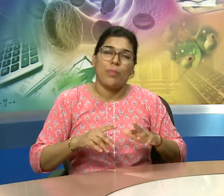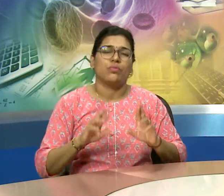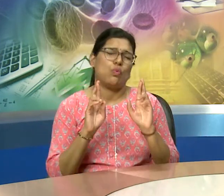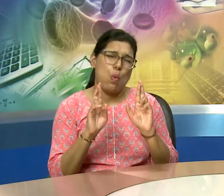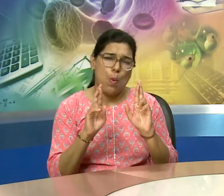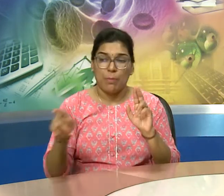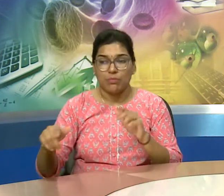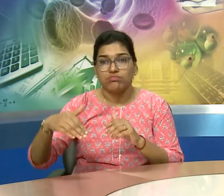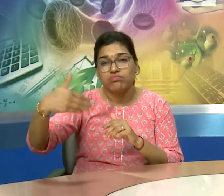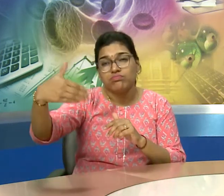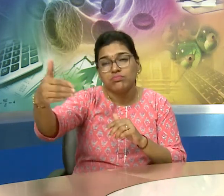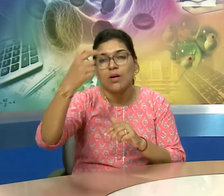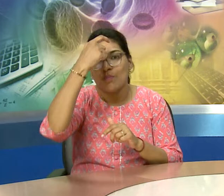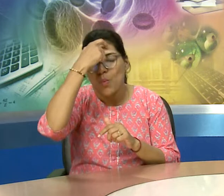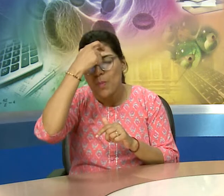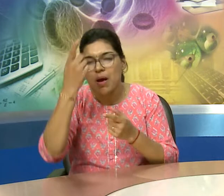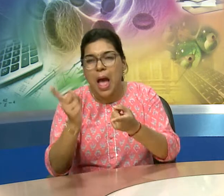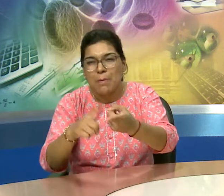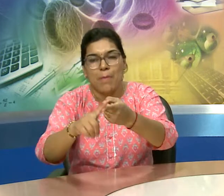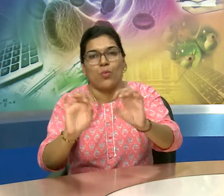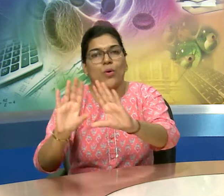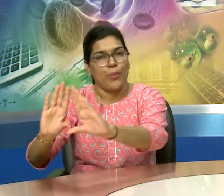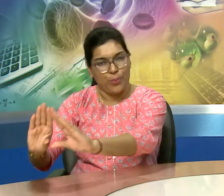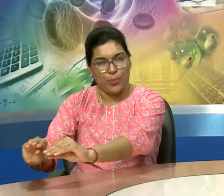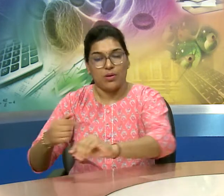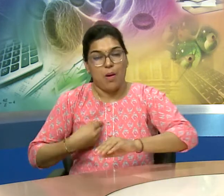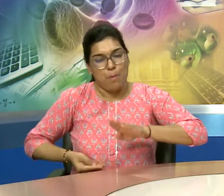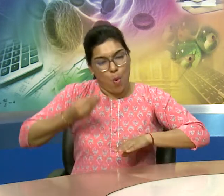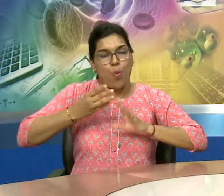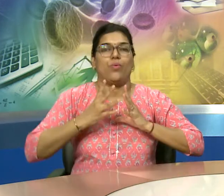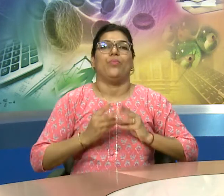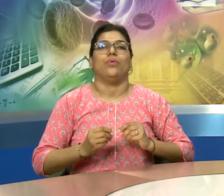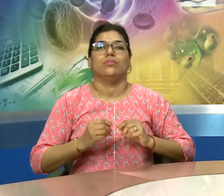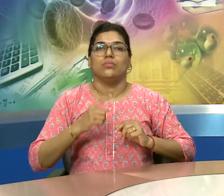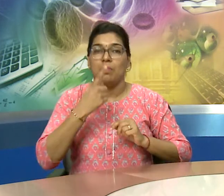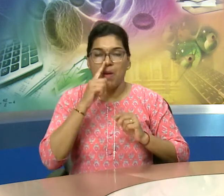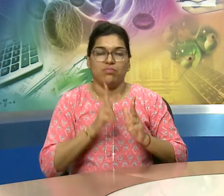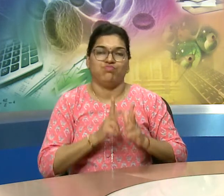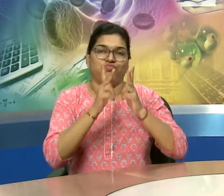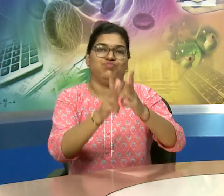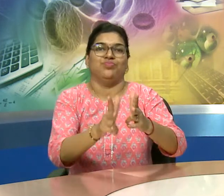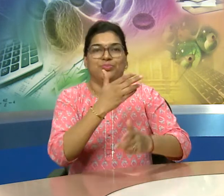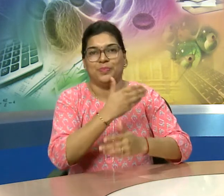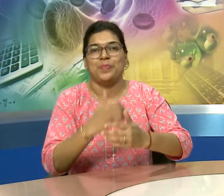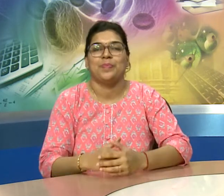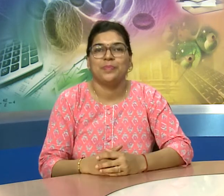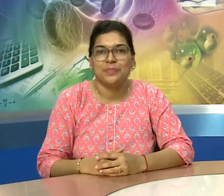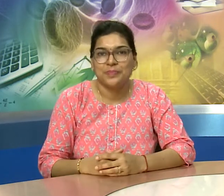So for that time, she was bitten by the scorpion and child